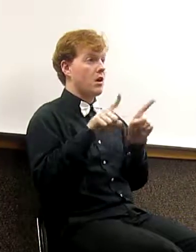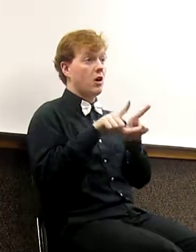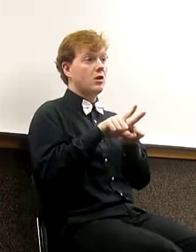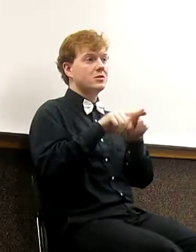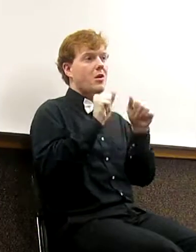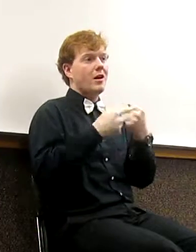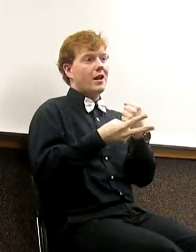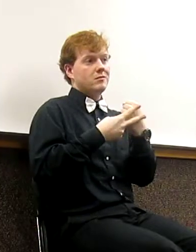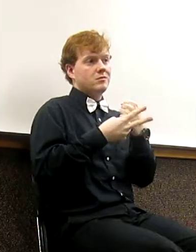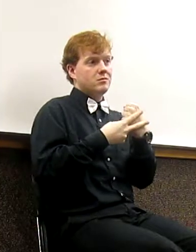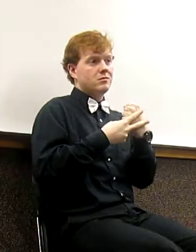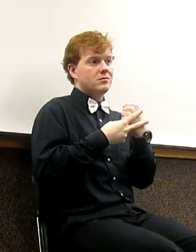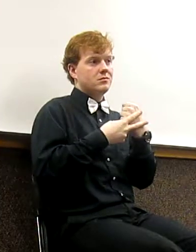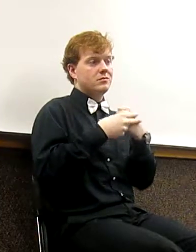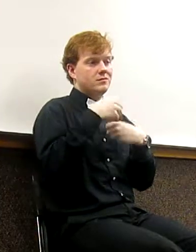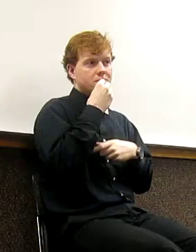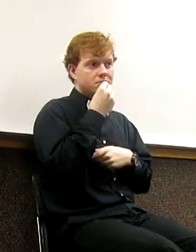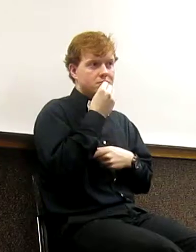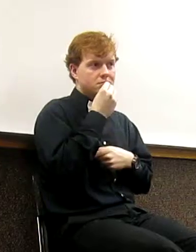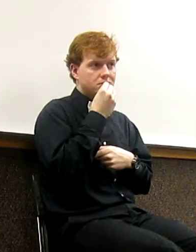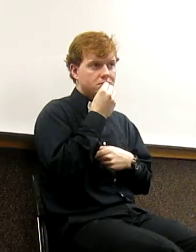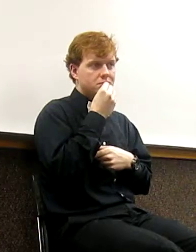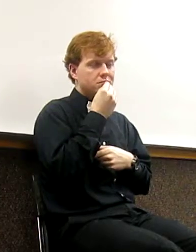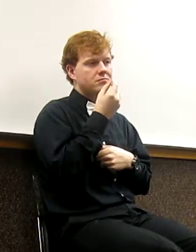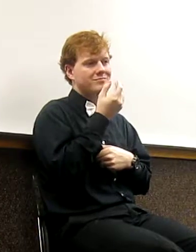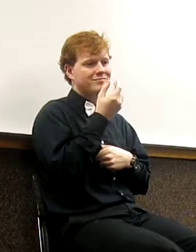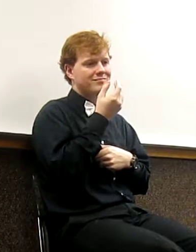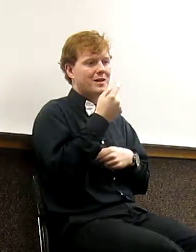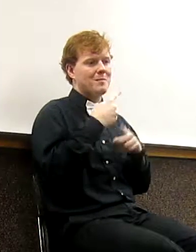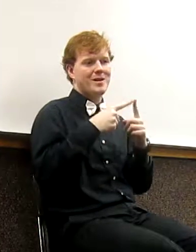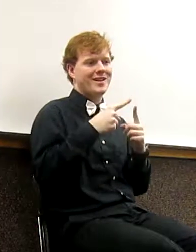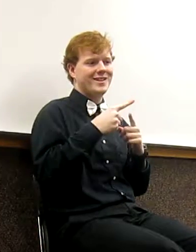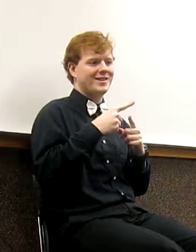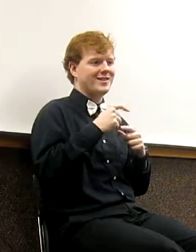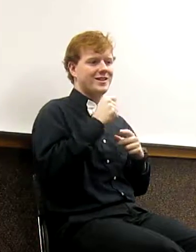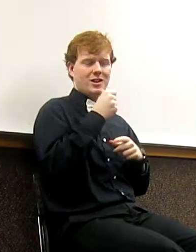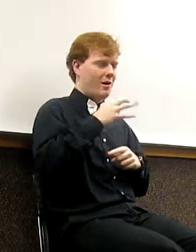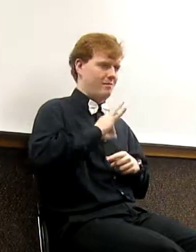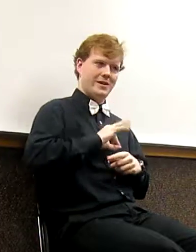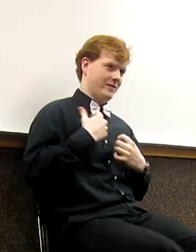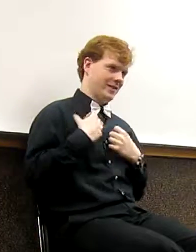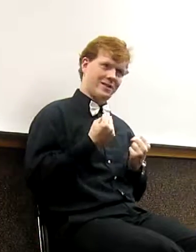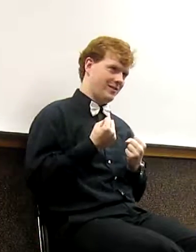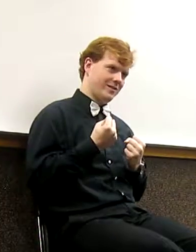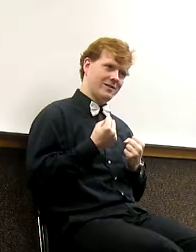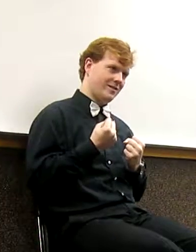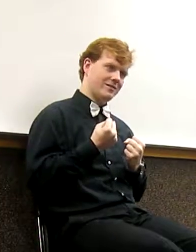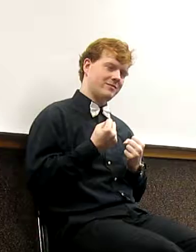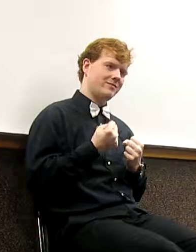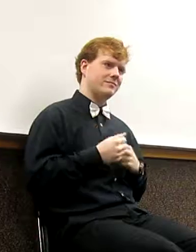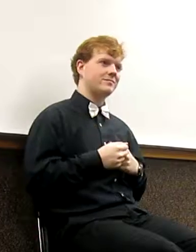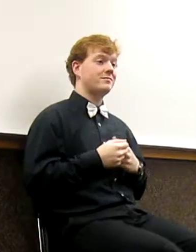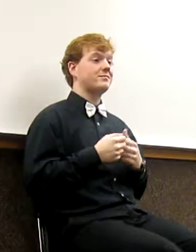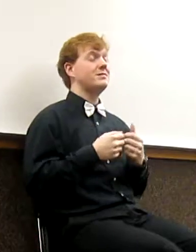preservative, which can be beneficial. We sacrifice our health a little bit because of it, but it's a